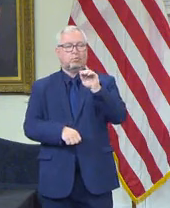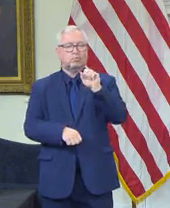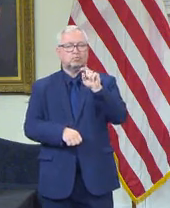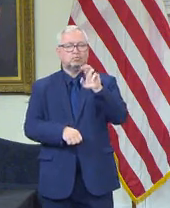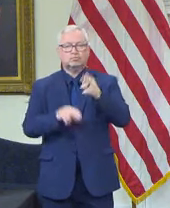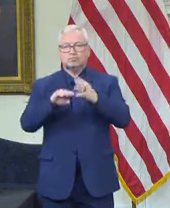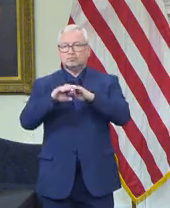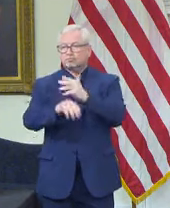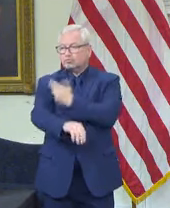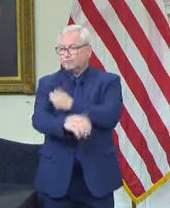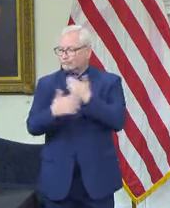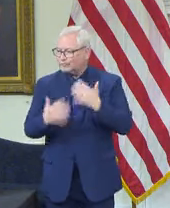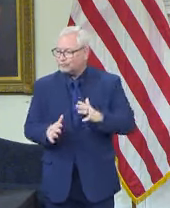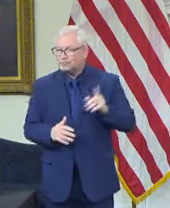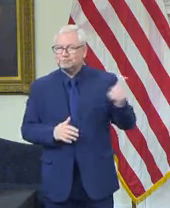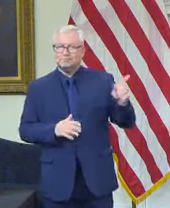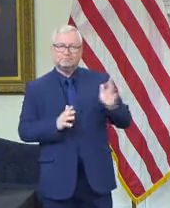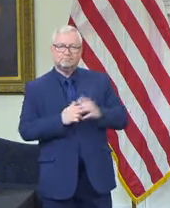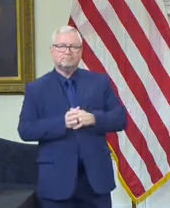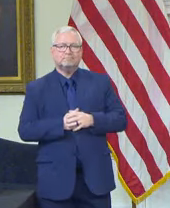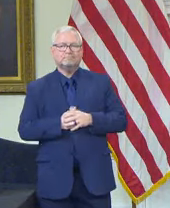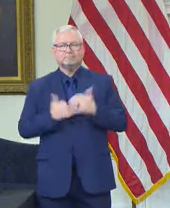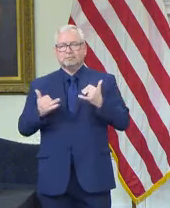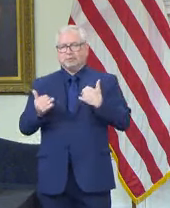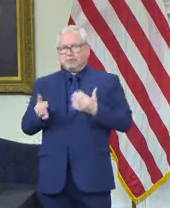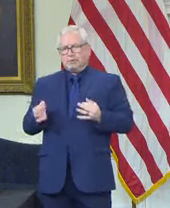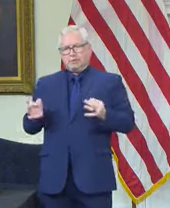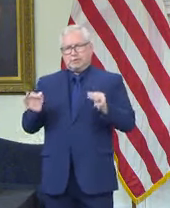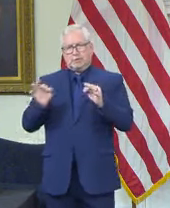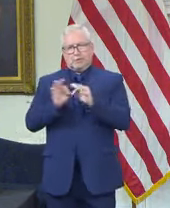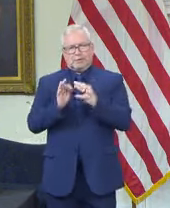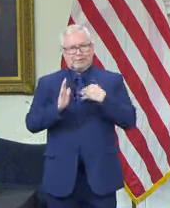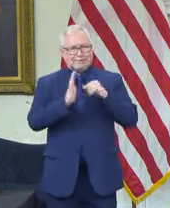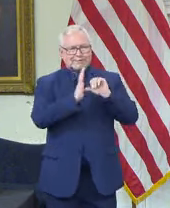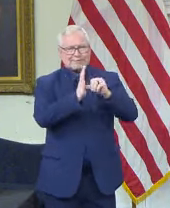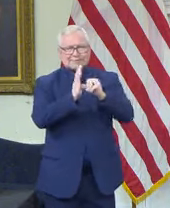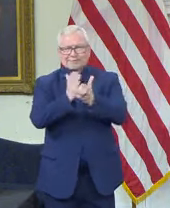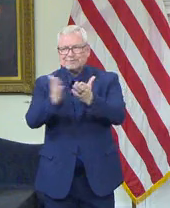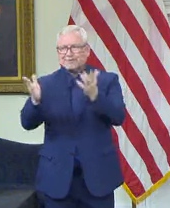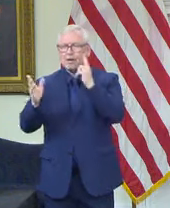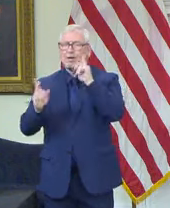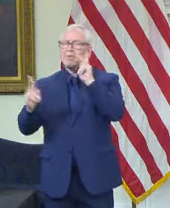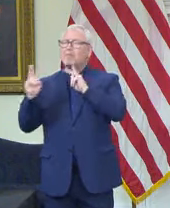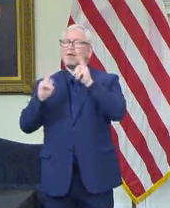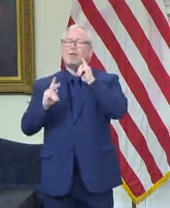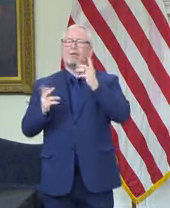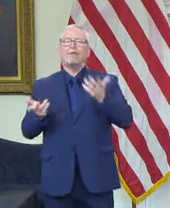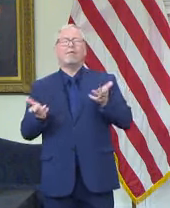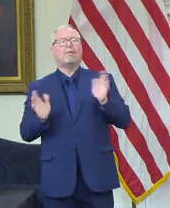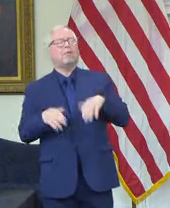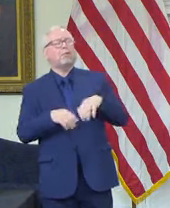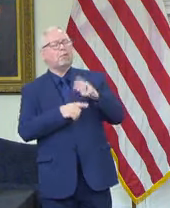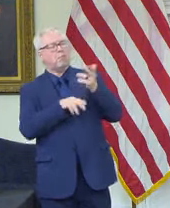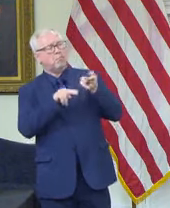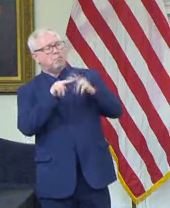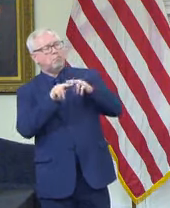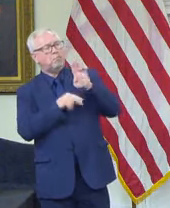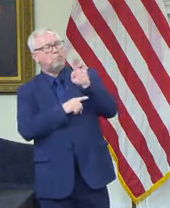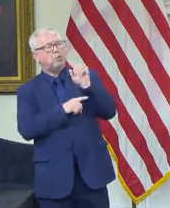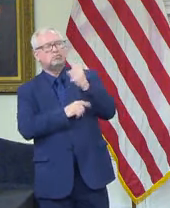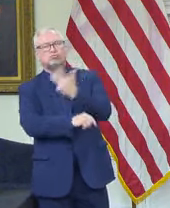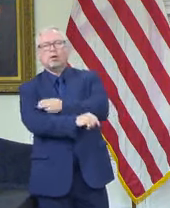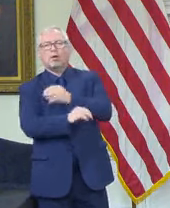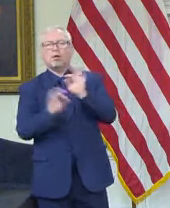but no one should think of a booster as just a bonus or an extra dose. Getting your booster shot as soon as you